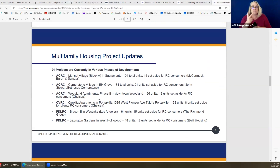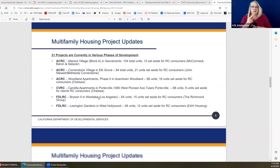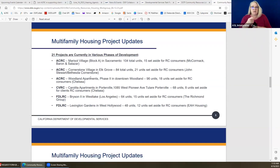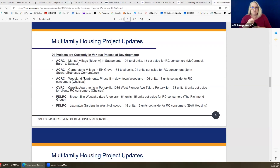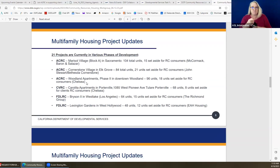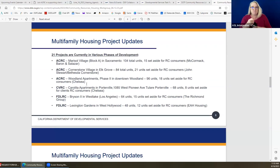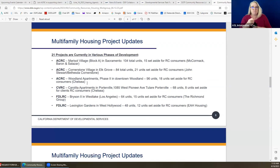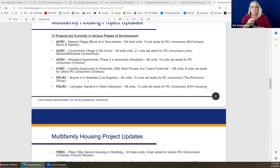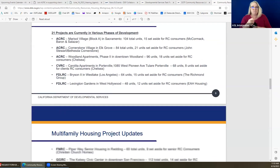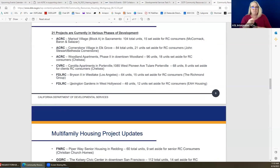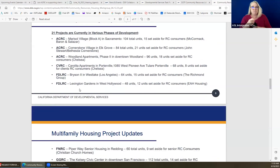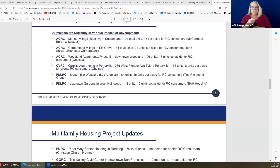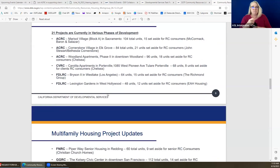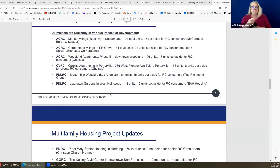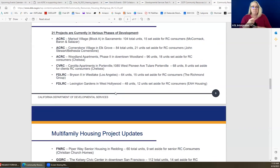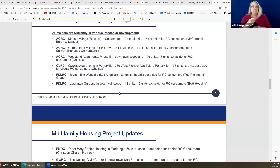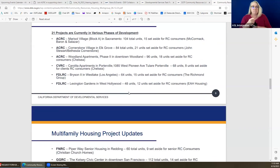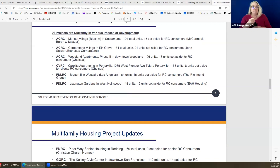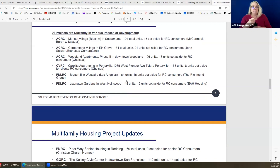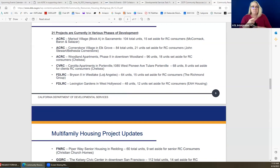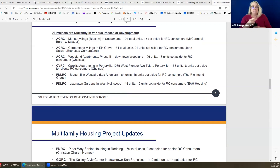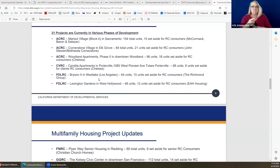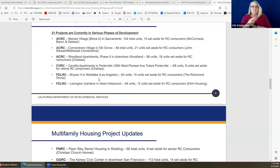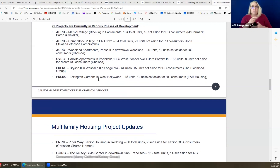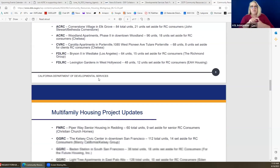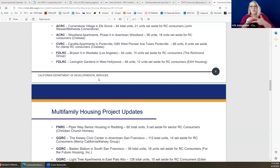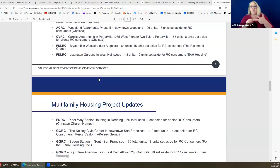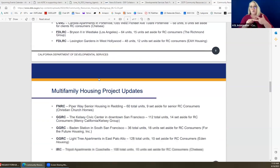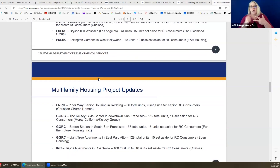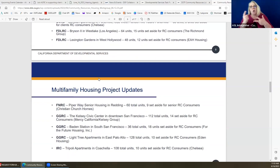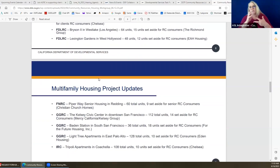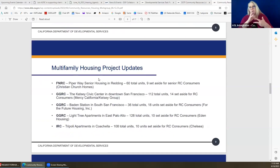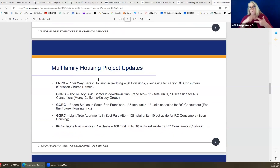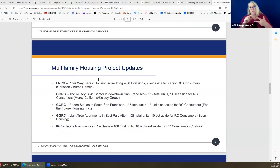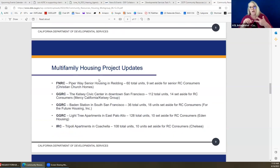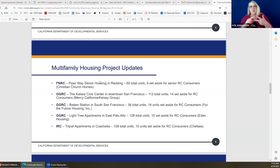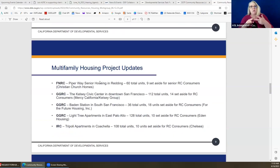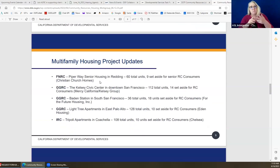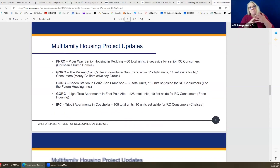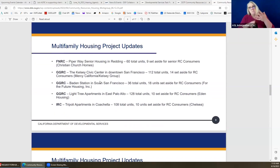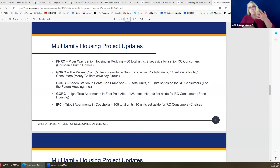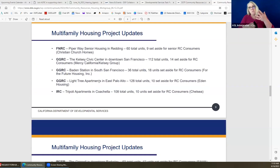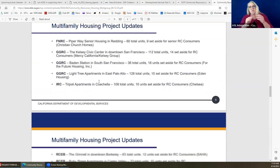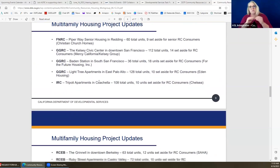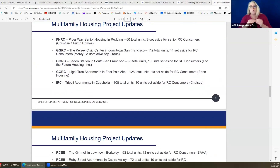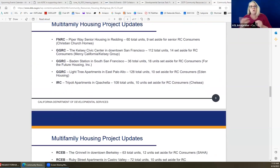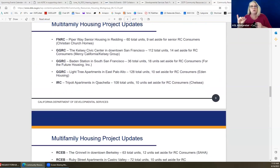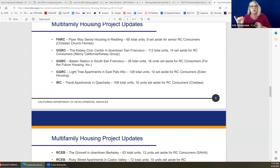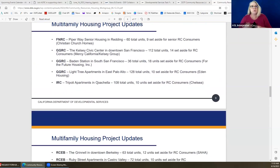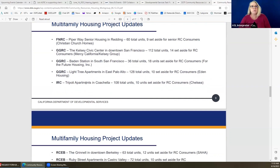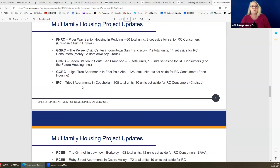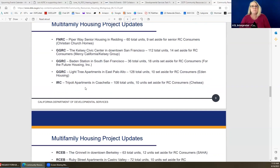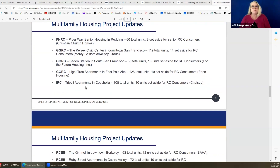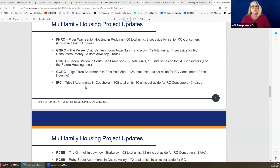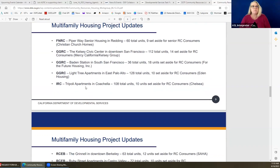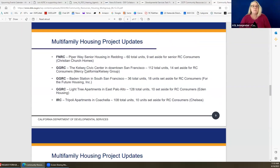right here first, and then you can see some of the other projects that are going on throughout the state of California as well. So there's a lot of activity from the regional centers.